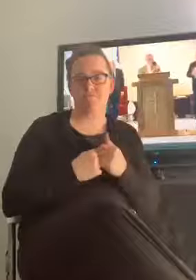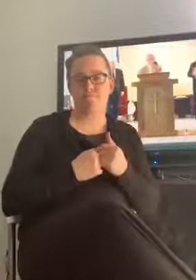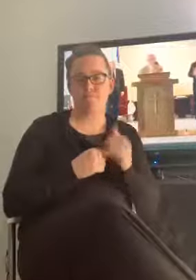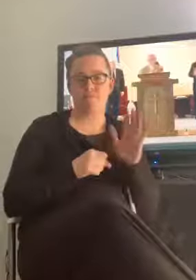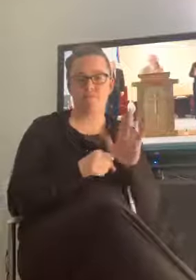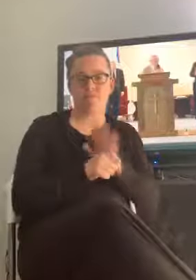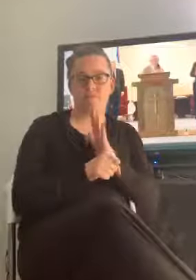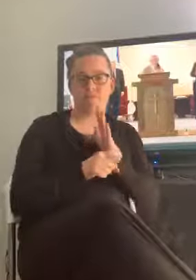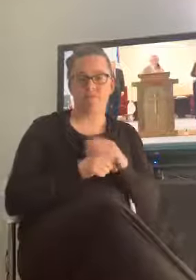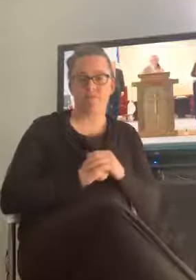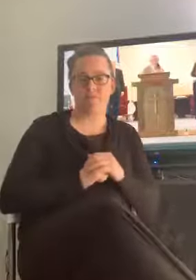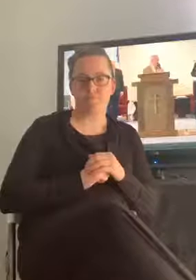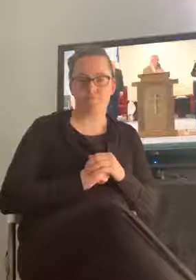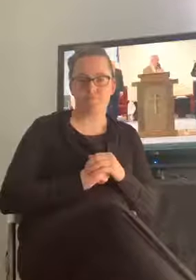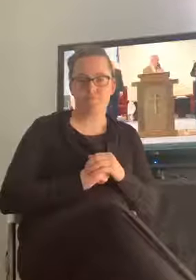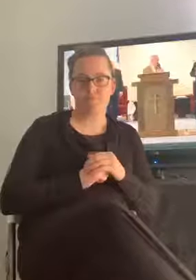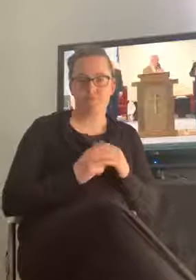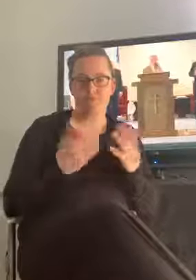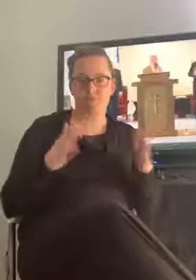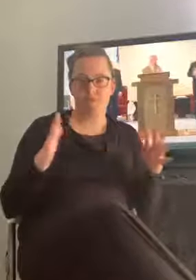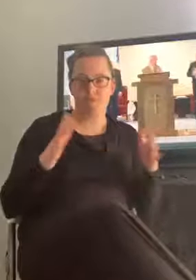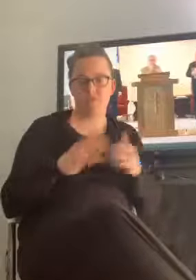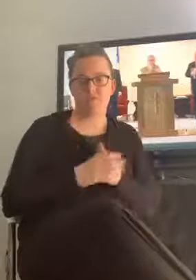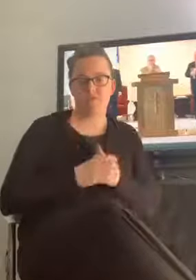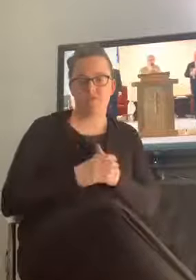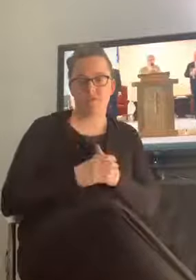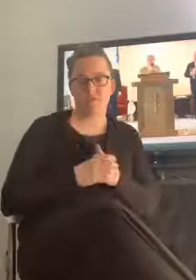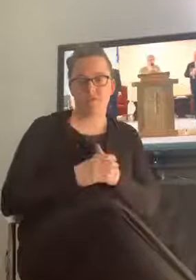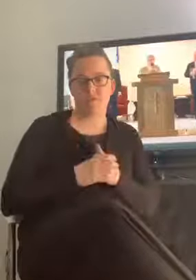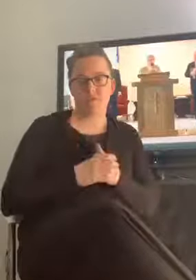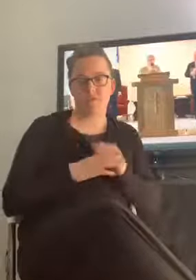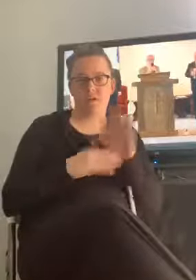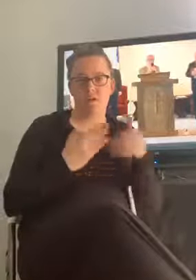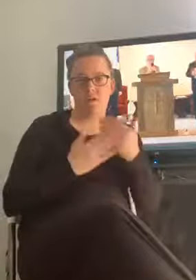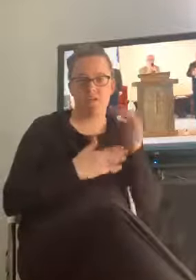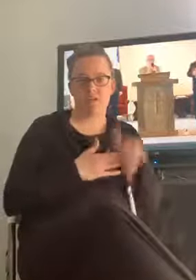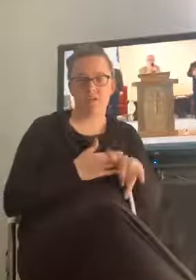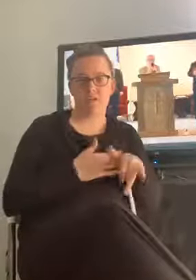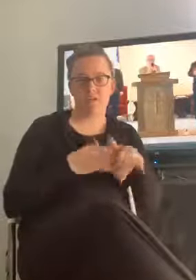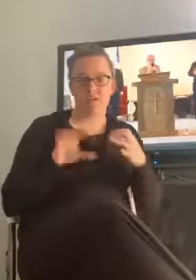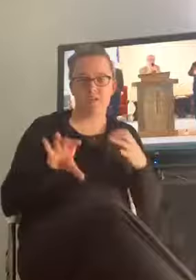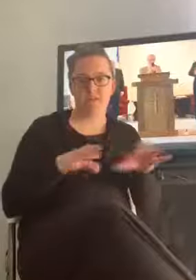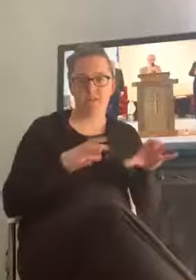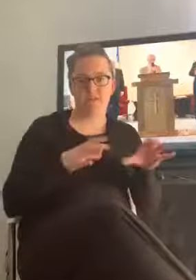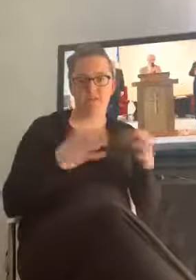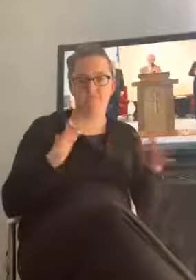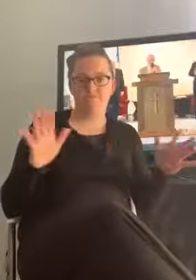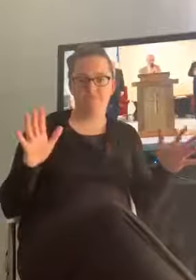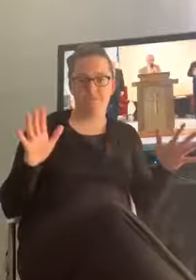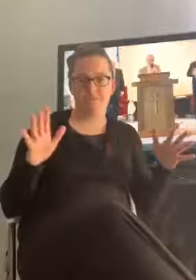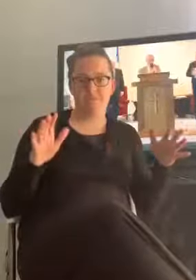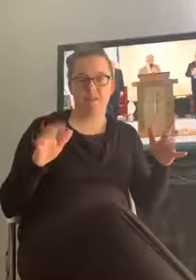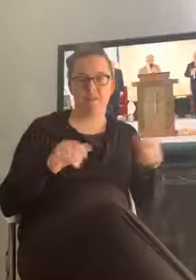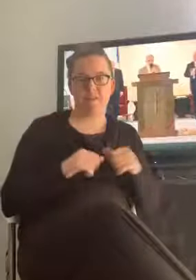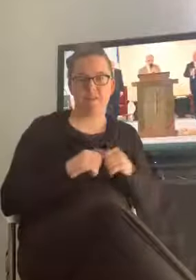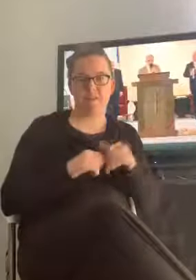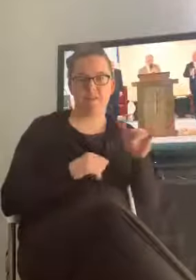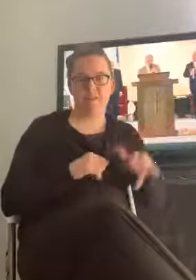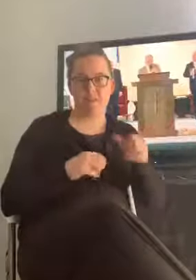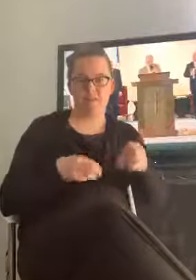All this was done so the word could be